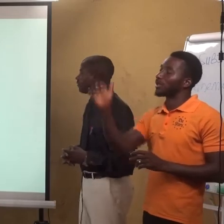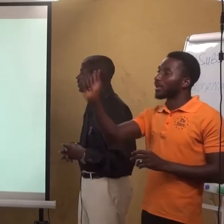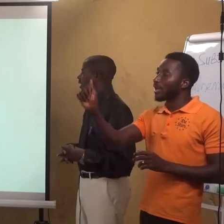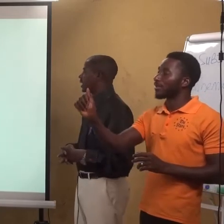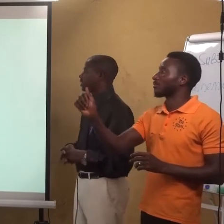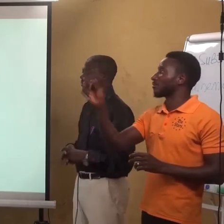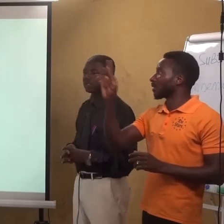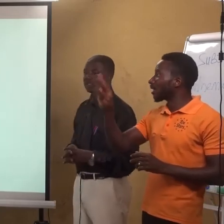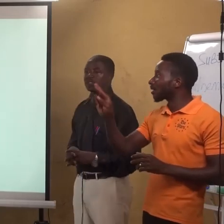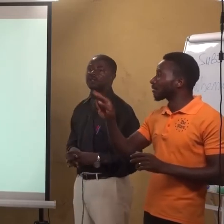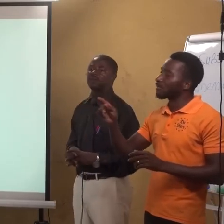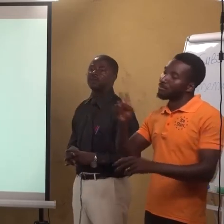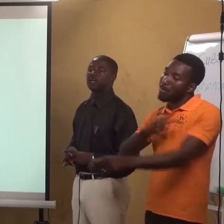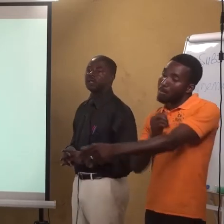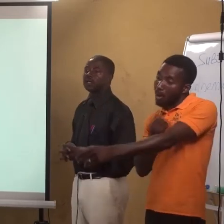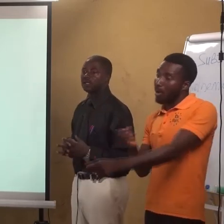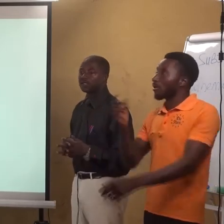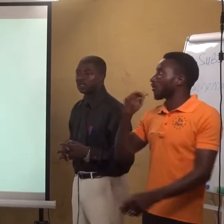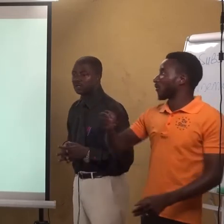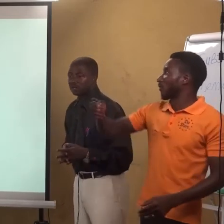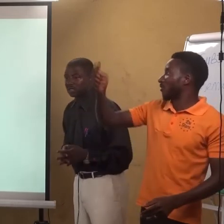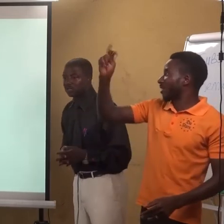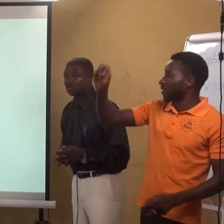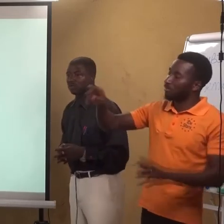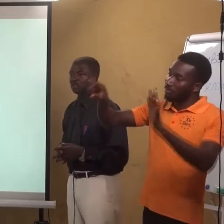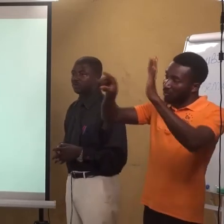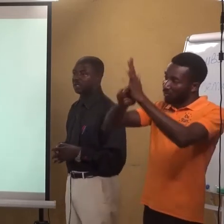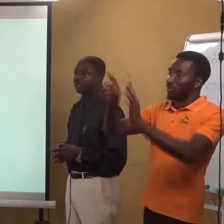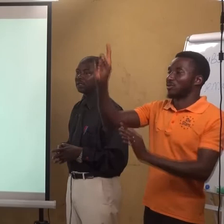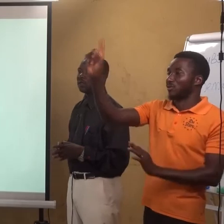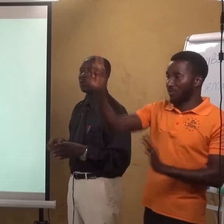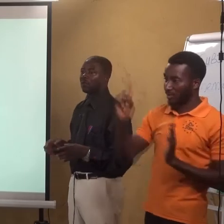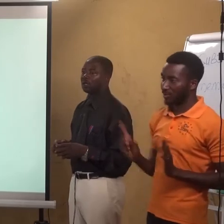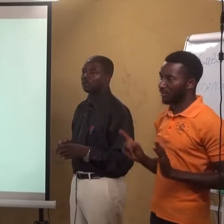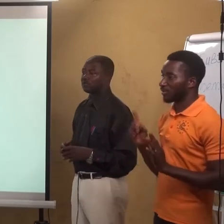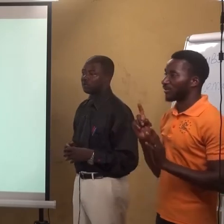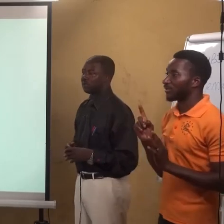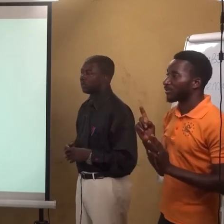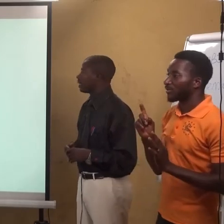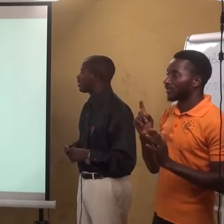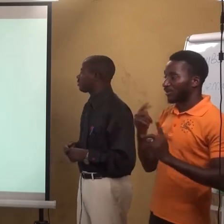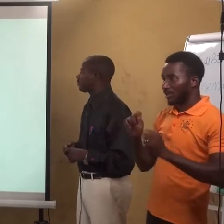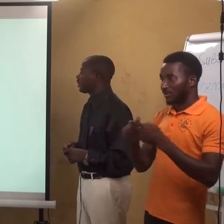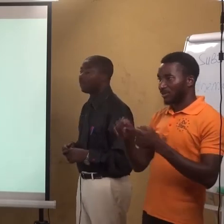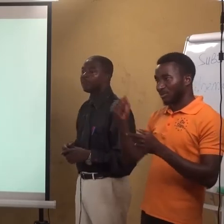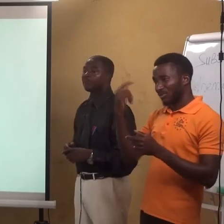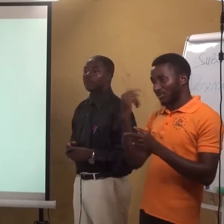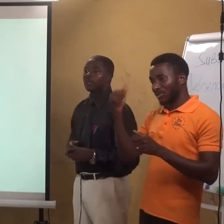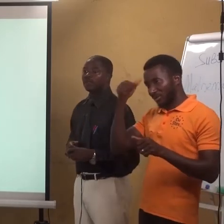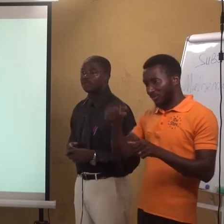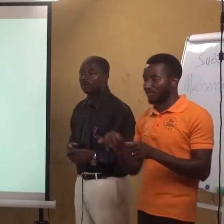we have Tn, which is T7, is equals to 32 multiplying 1 over 3 in bracket raised to the